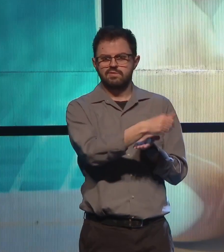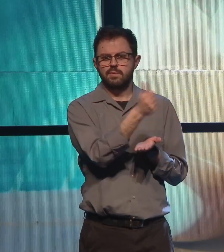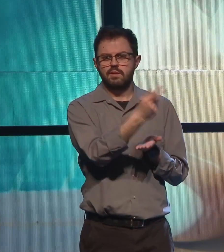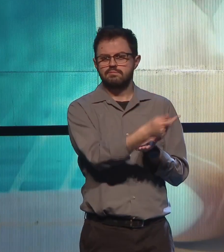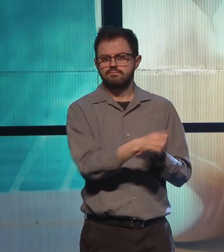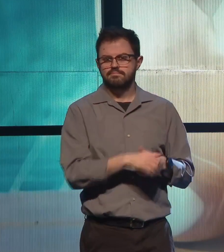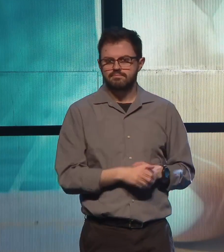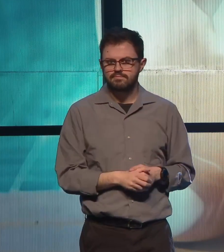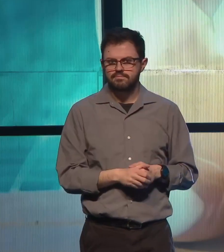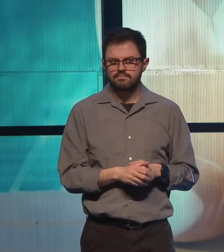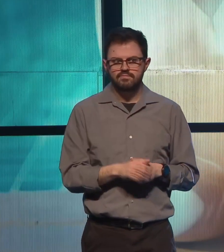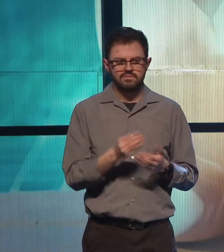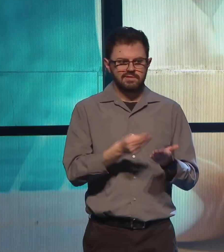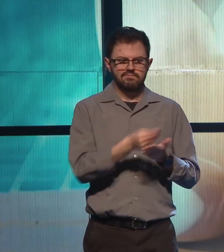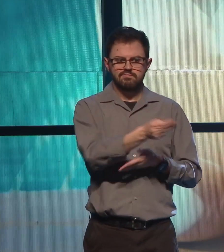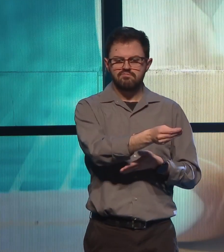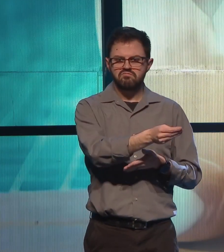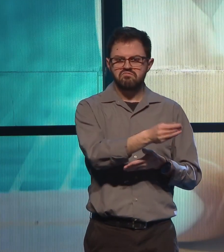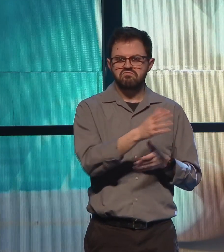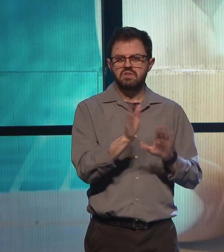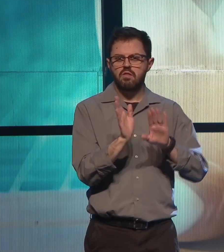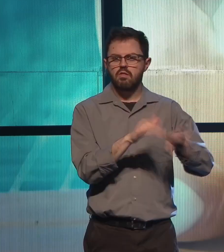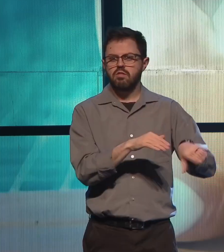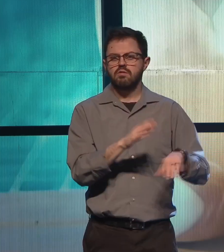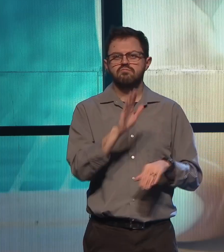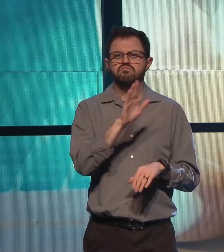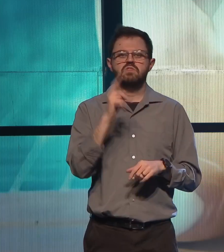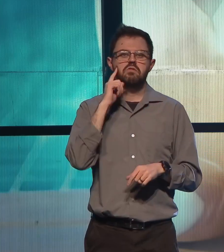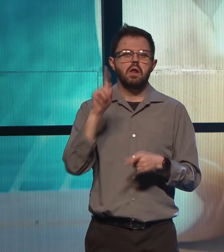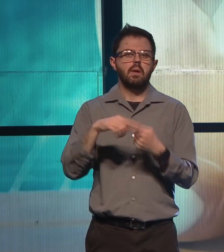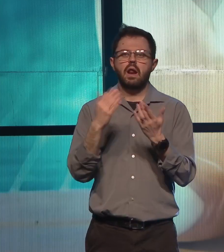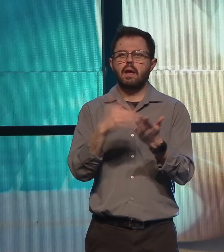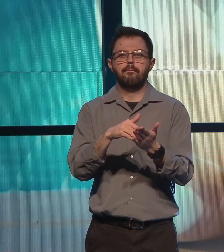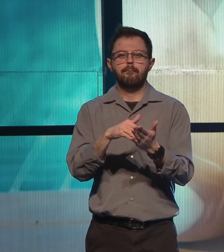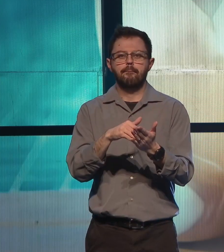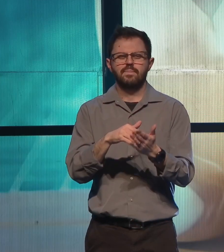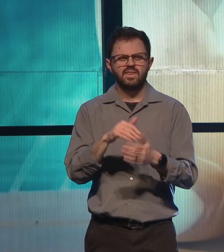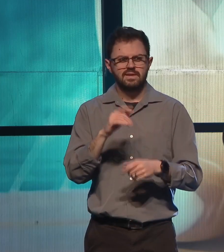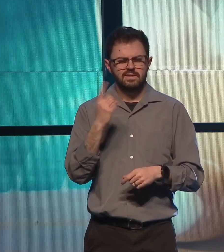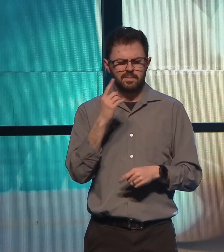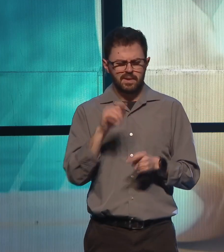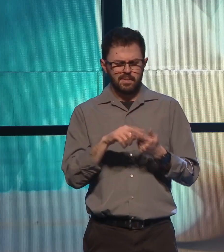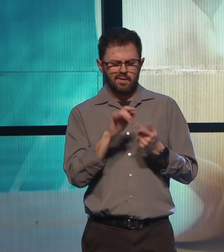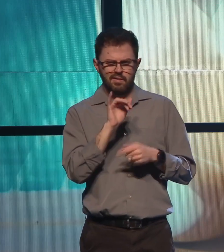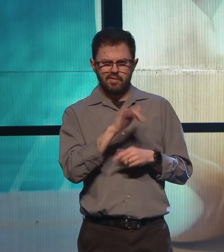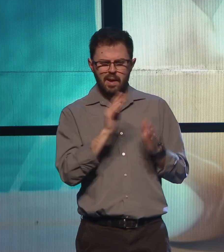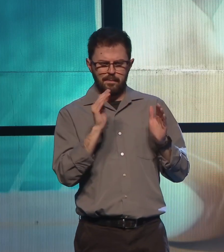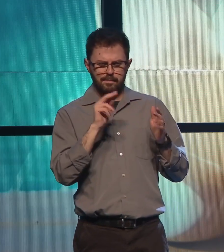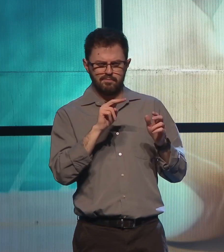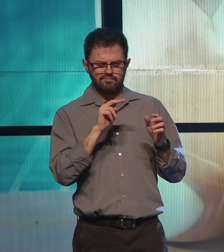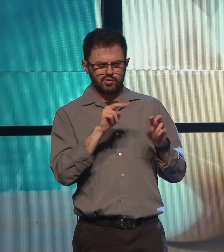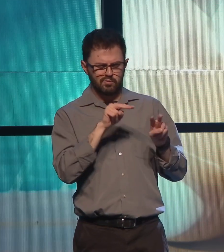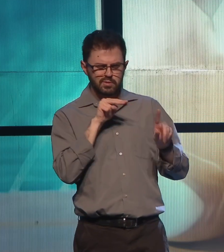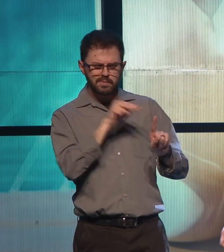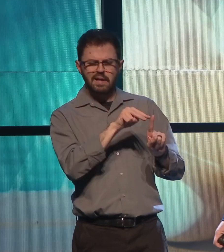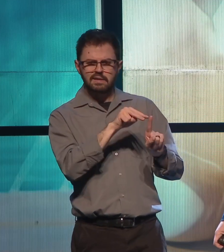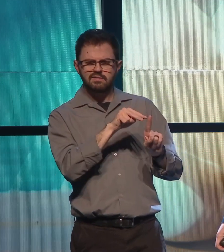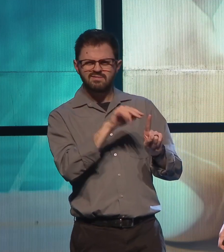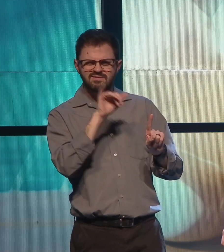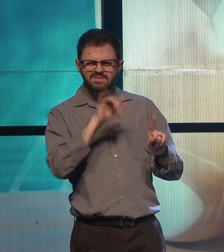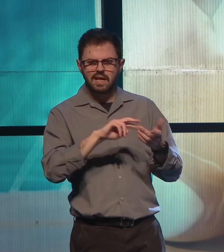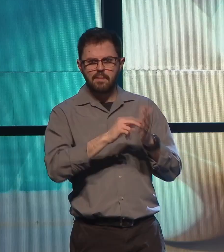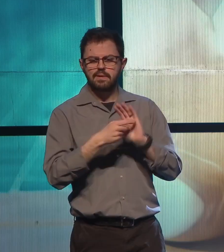Never even thought about it afterwards. See, there's something about that that's prosperity. There's something about that says, I was